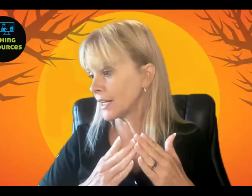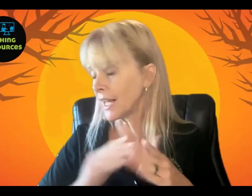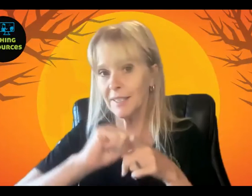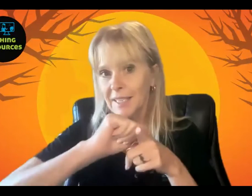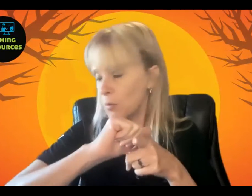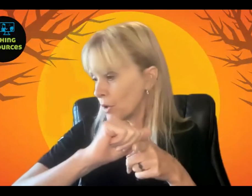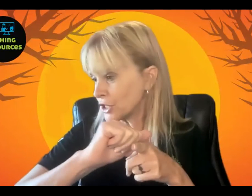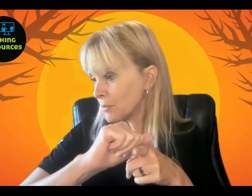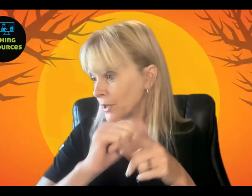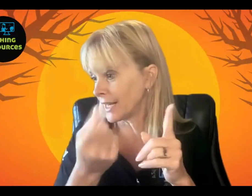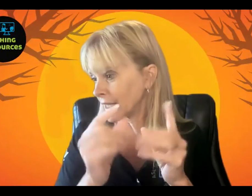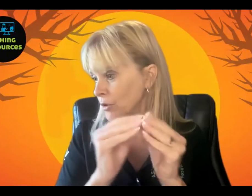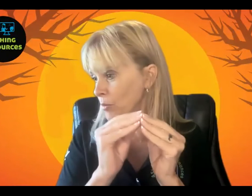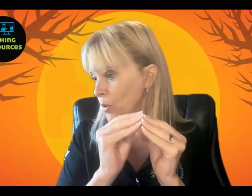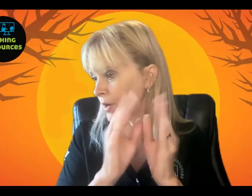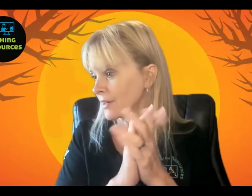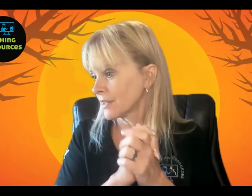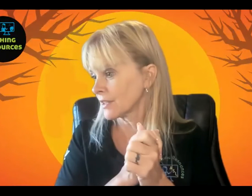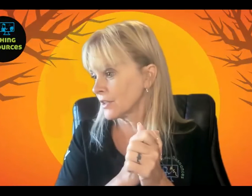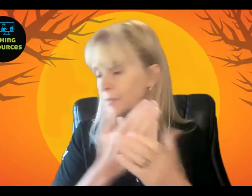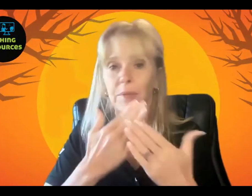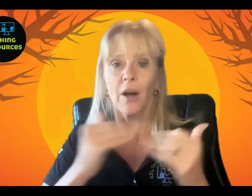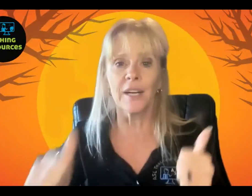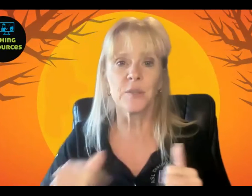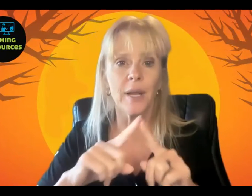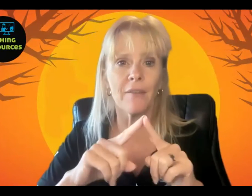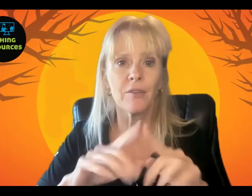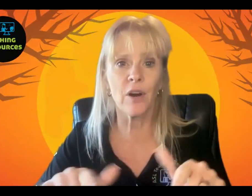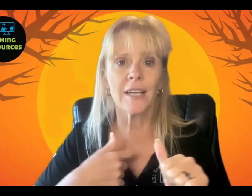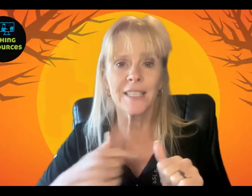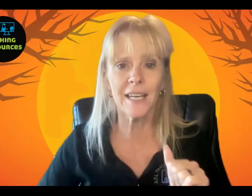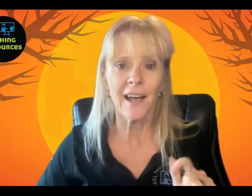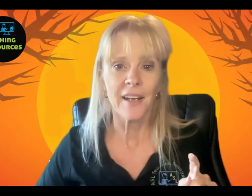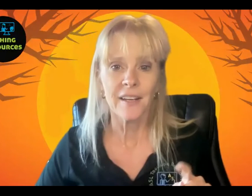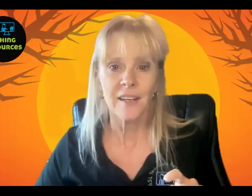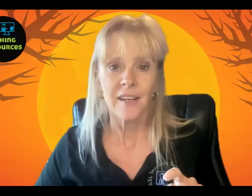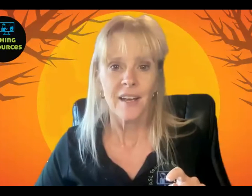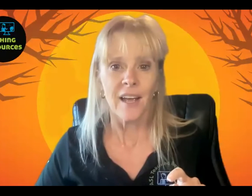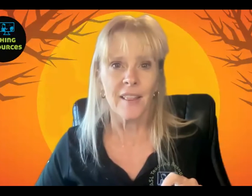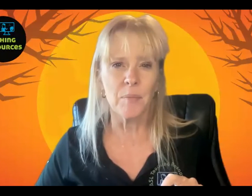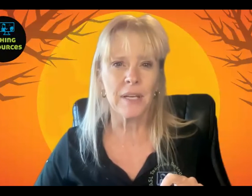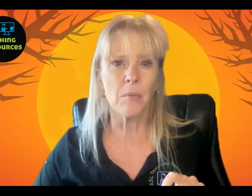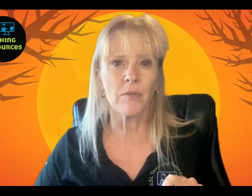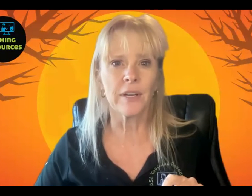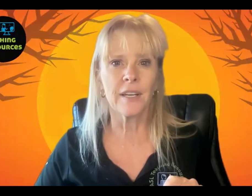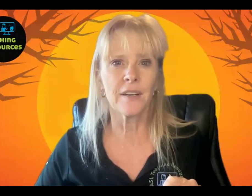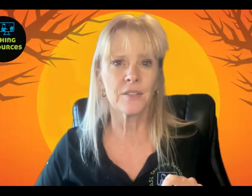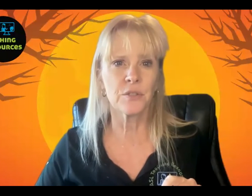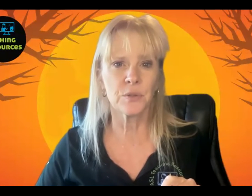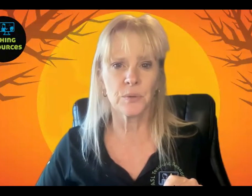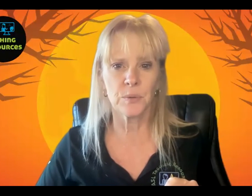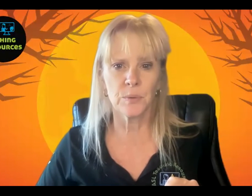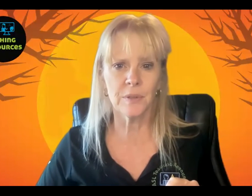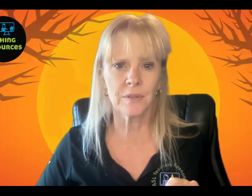to kind of like brush up on it a little more. Good. All right. So we have a variety. And let me come over